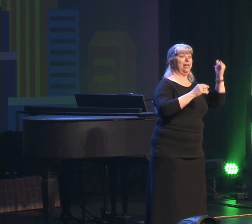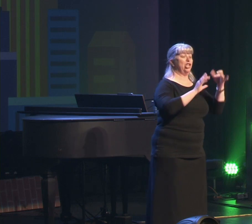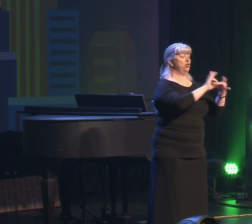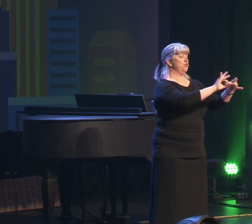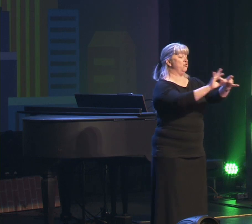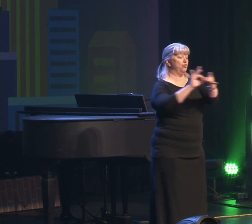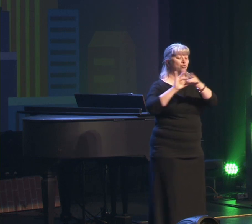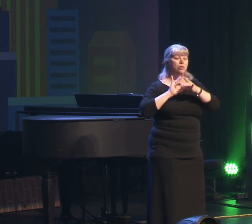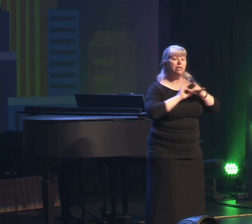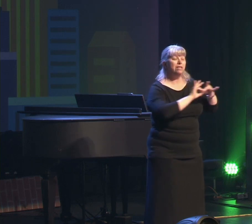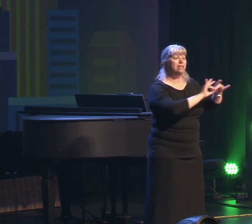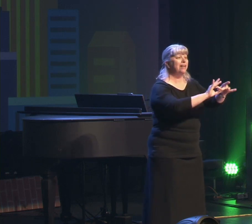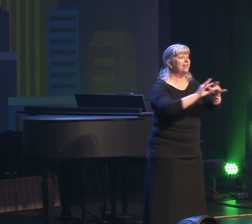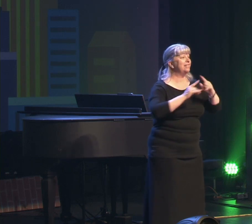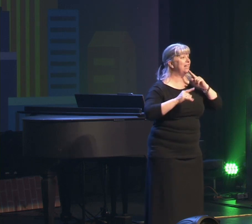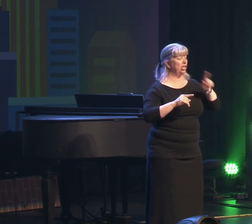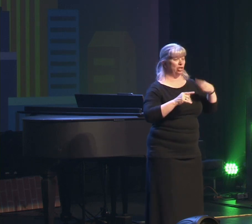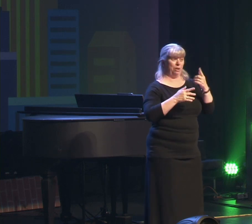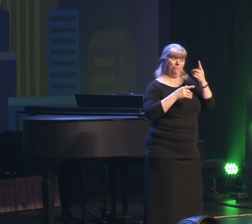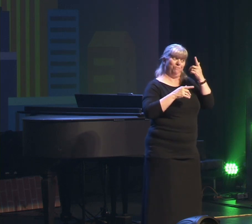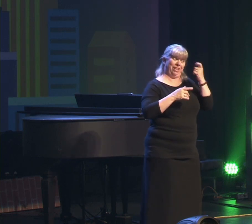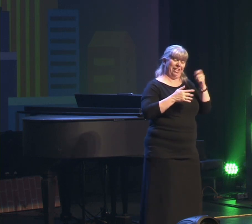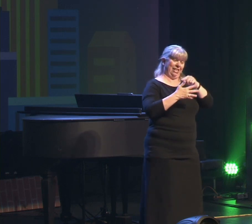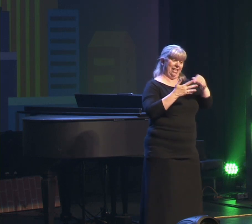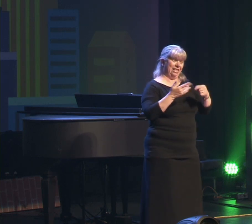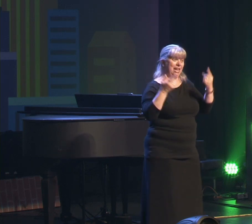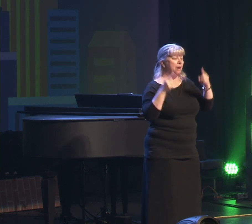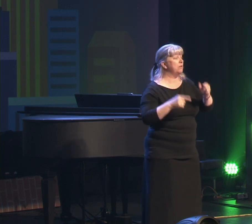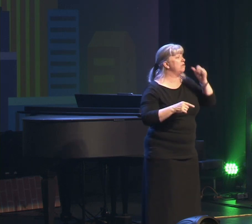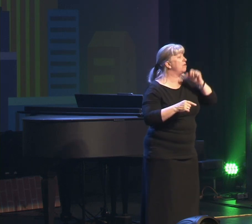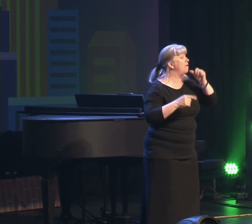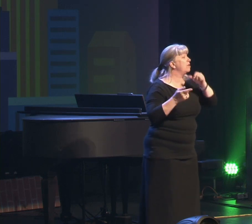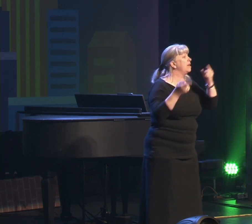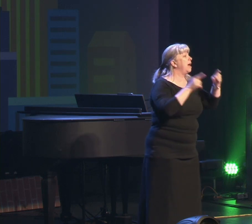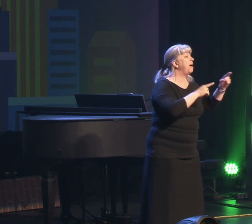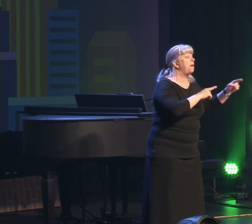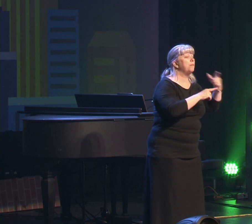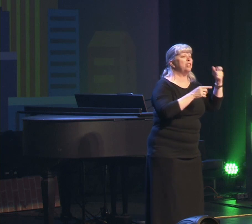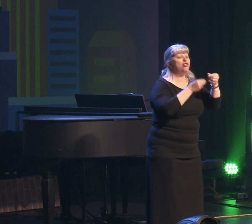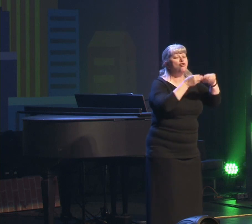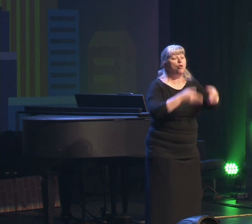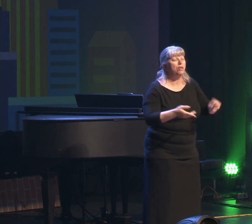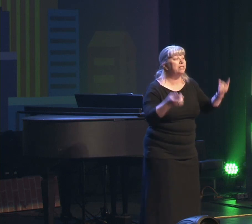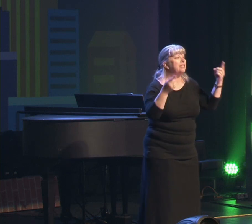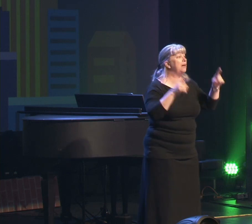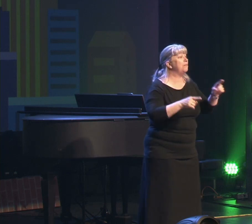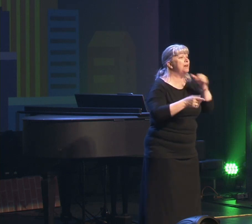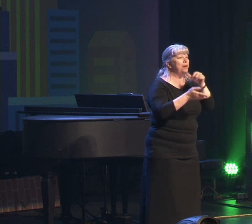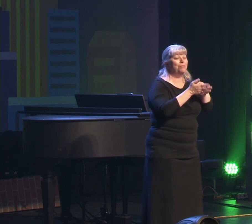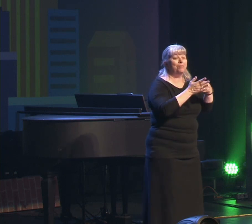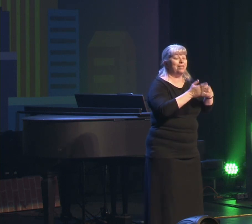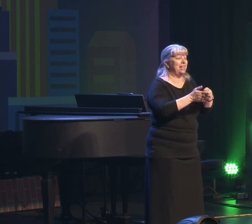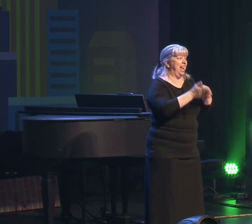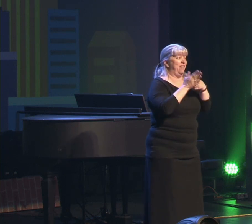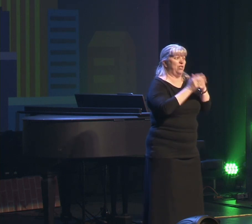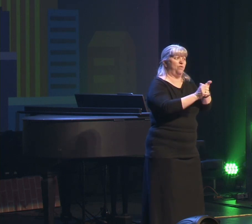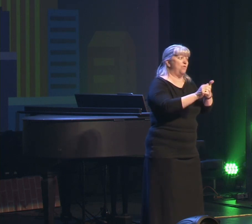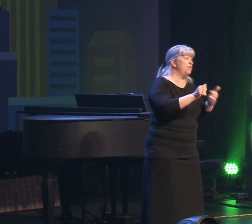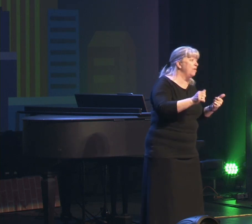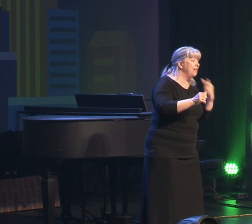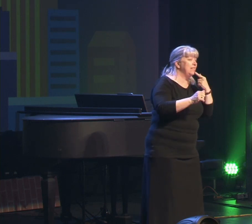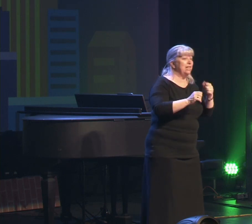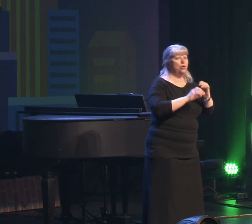like a united view that says just because these things happen, just because suffering happens, just because loss happens, that doesn't mean that I have to avoid them, I have